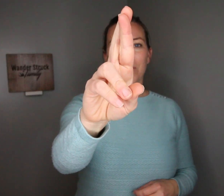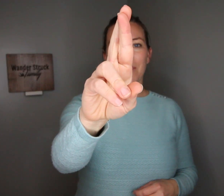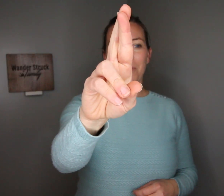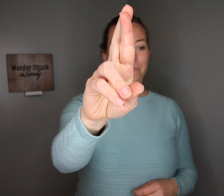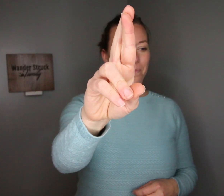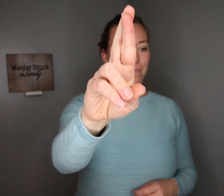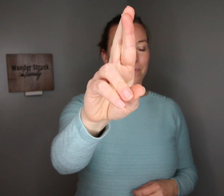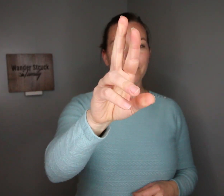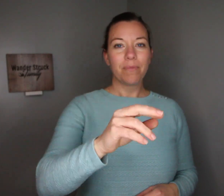Roosevelt.